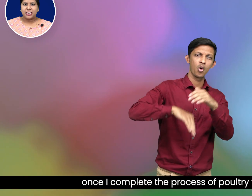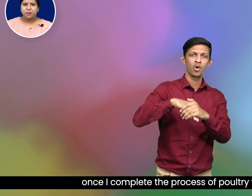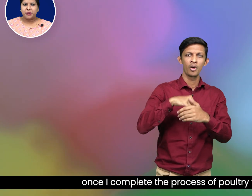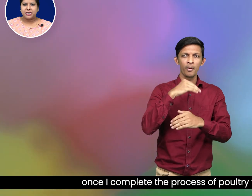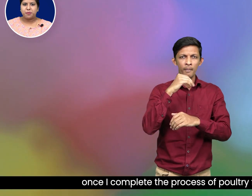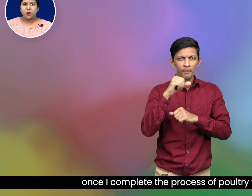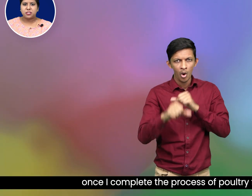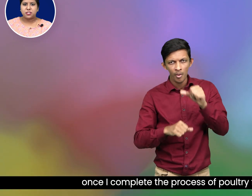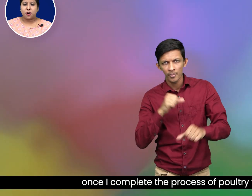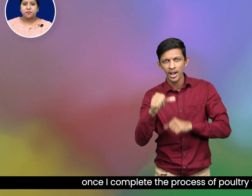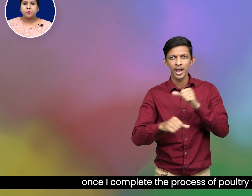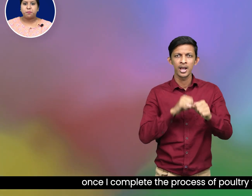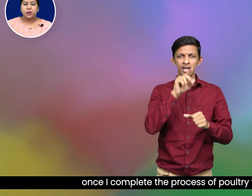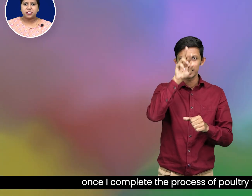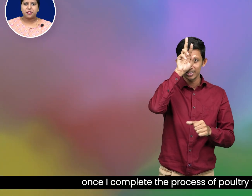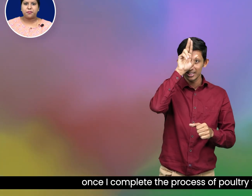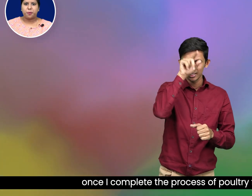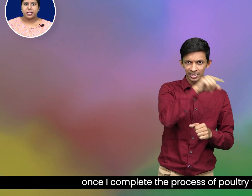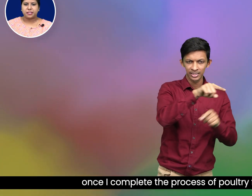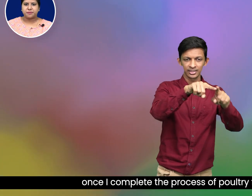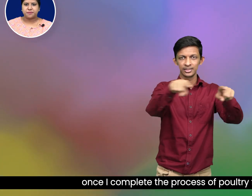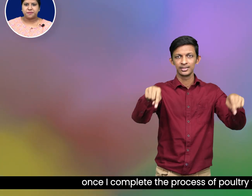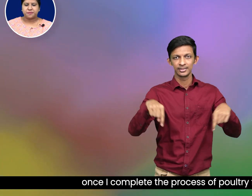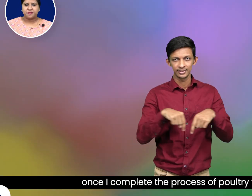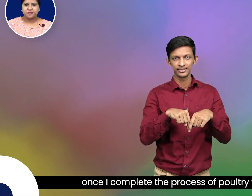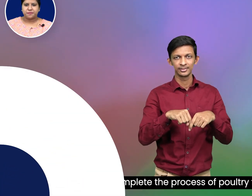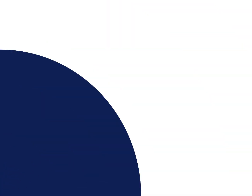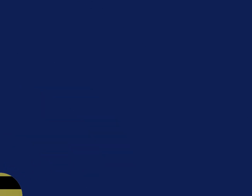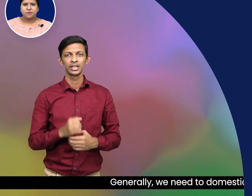Once I complete the process of poultry farming.